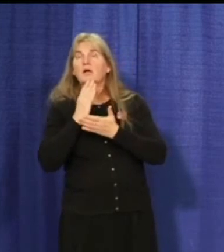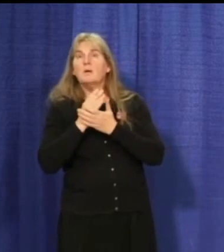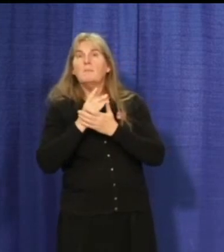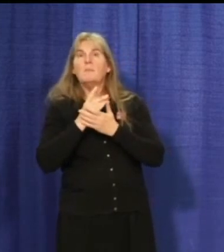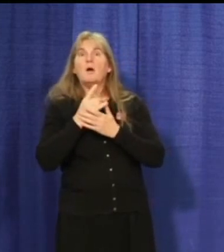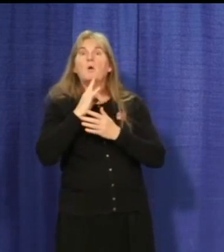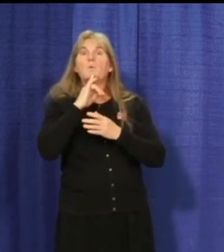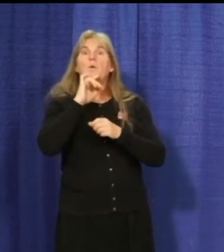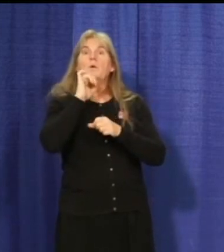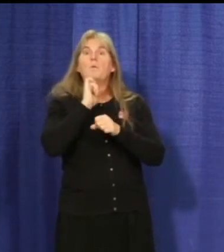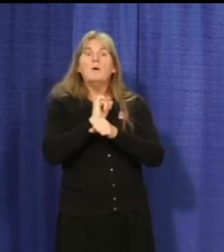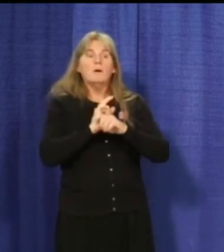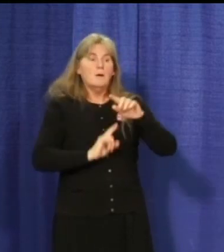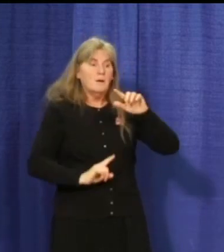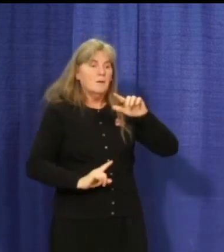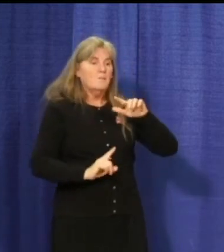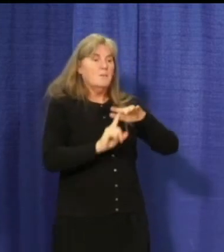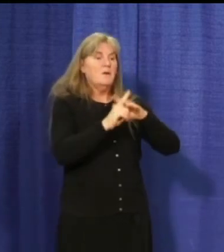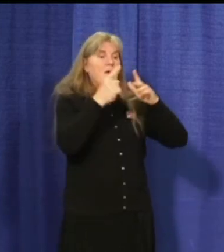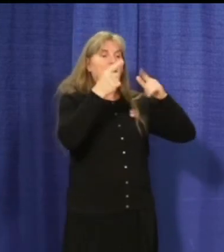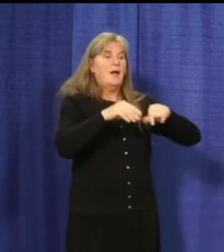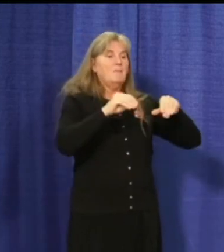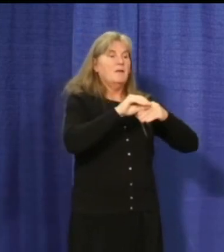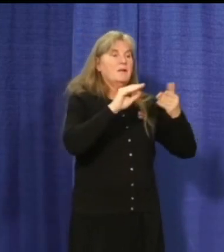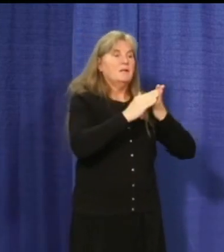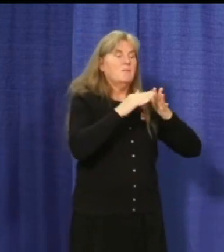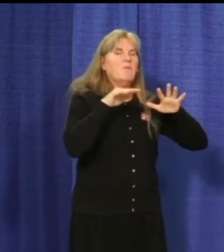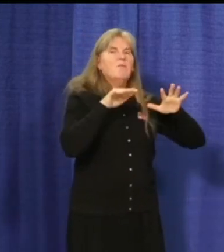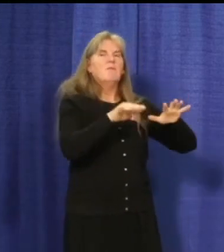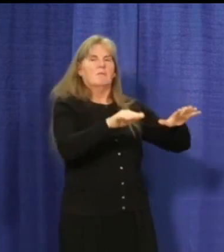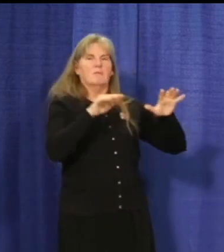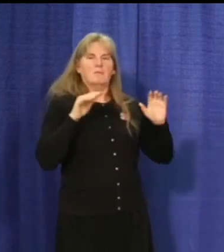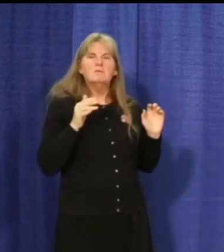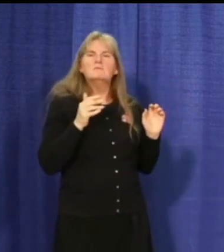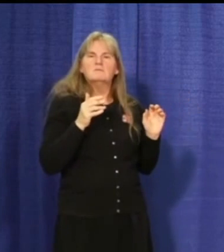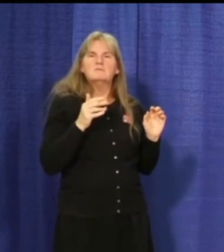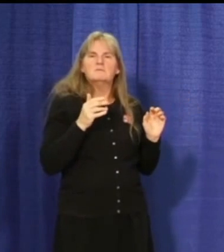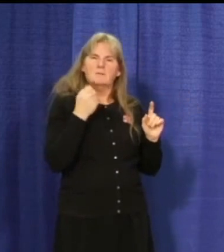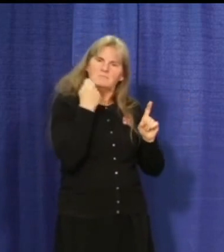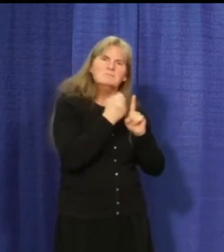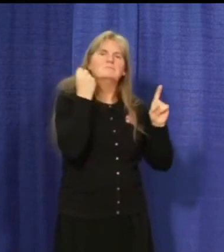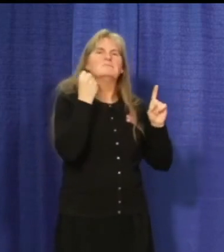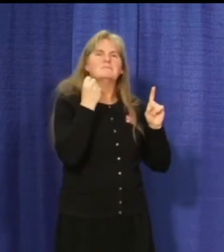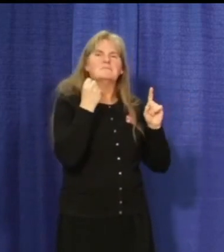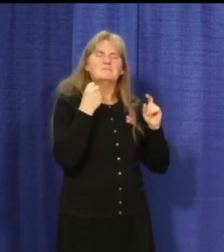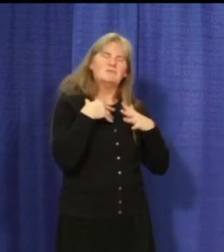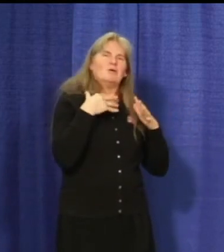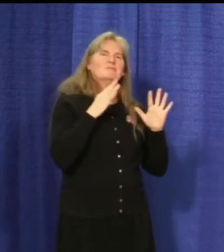So it's a shock. There's no doubt about it. It's a stressful time.